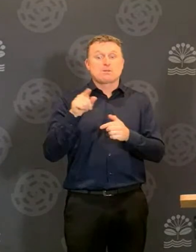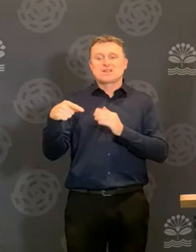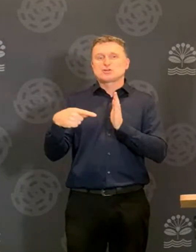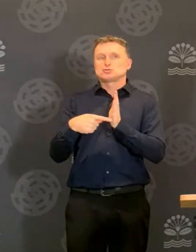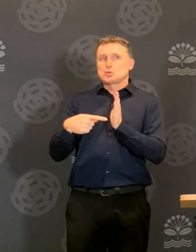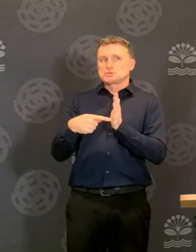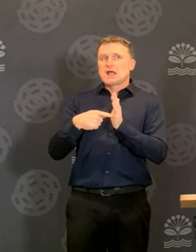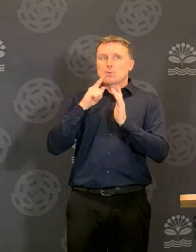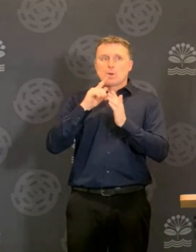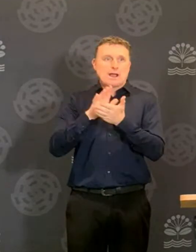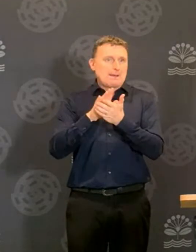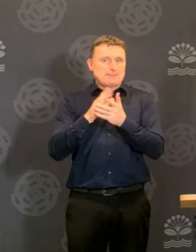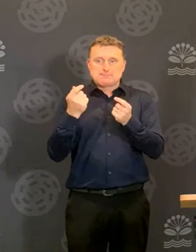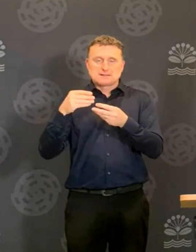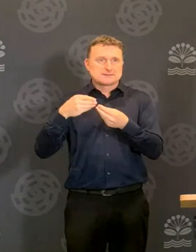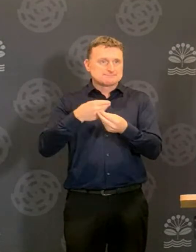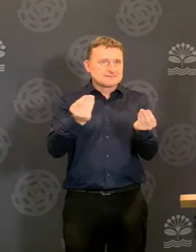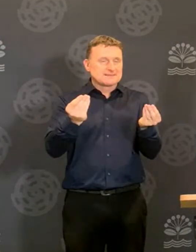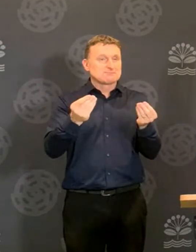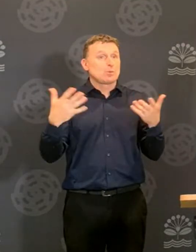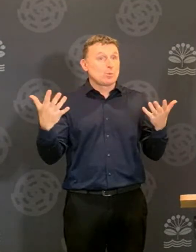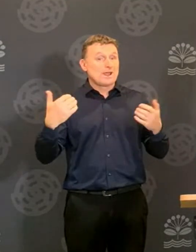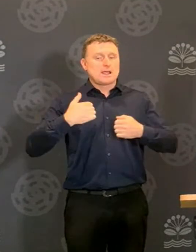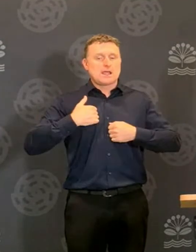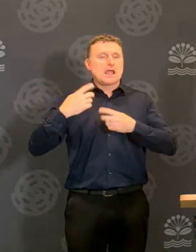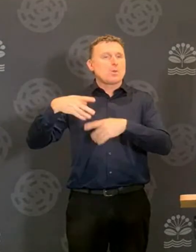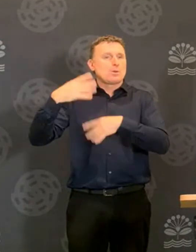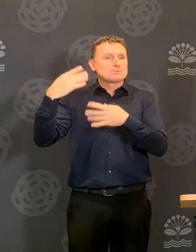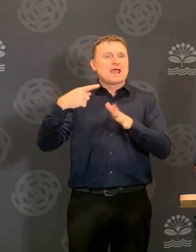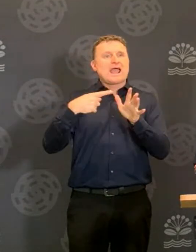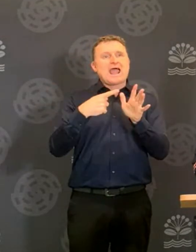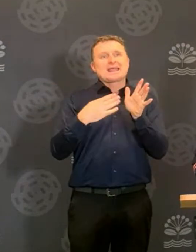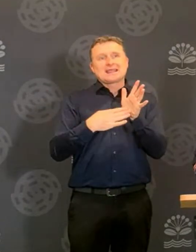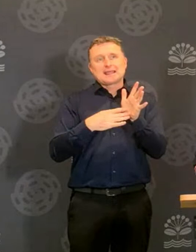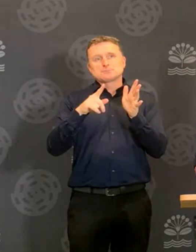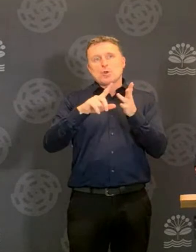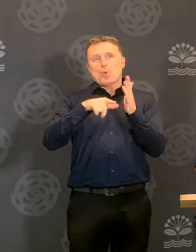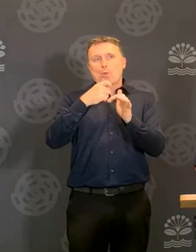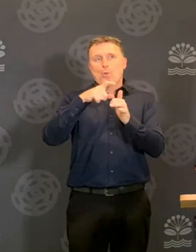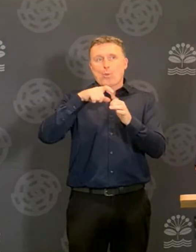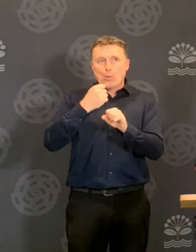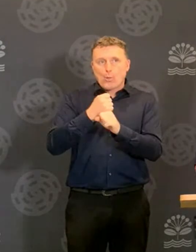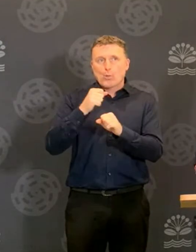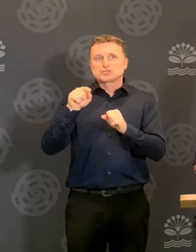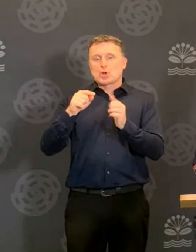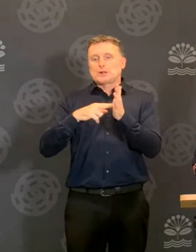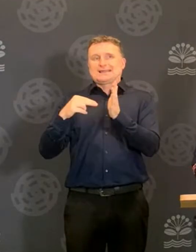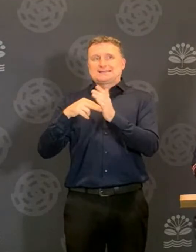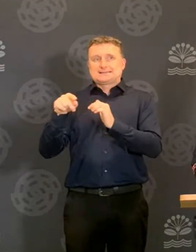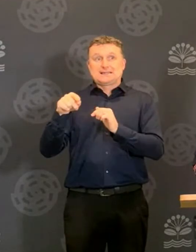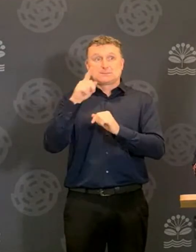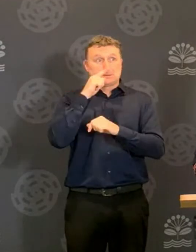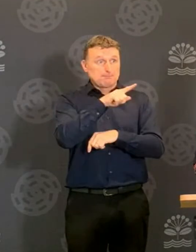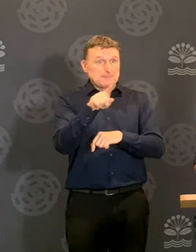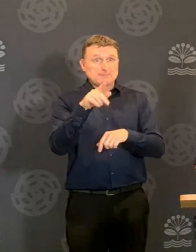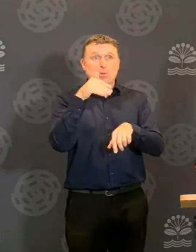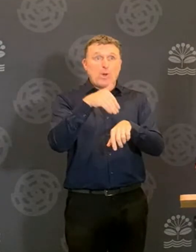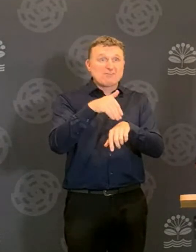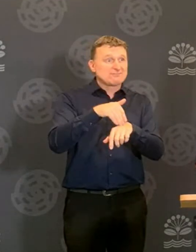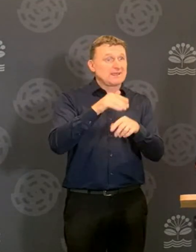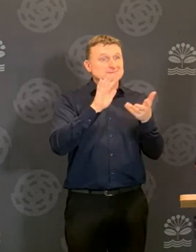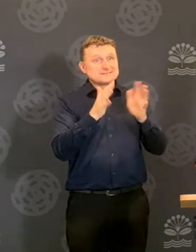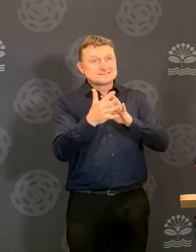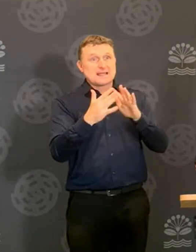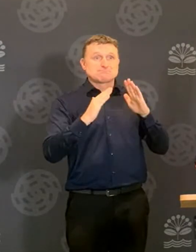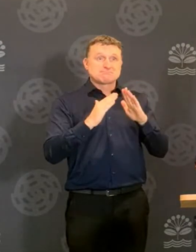around that relief fund can be found on aem.org.nz. So this is available to people who've been impacted by